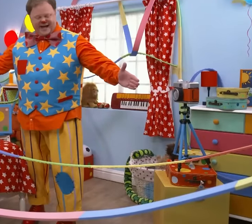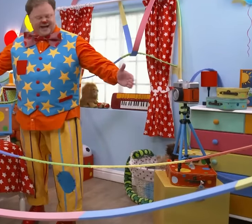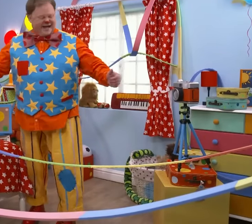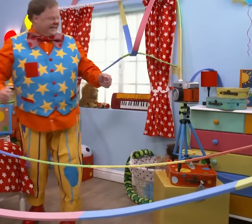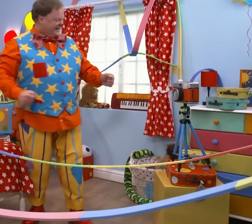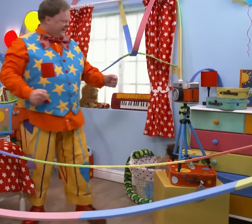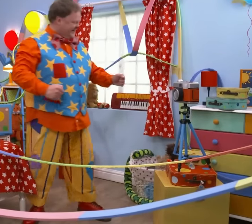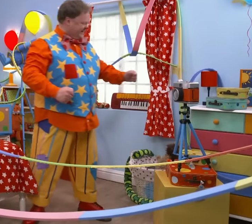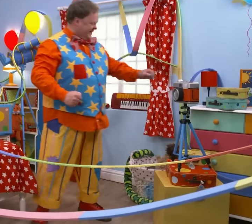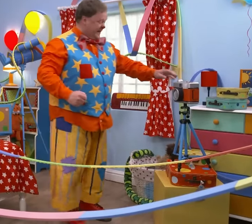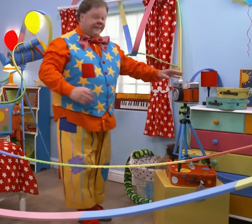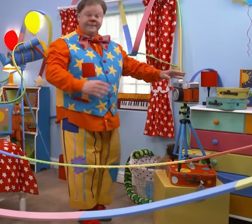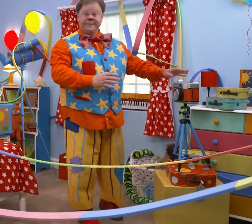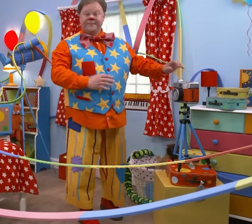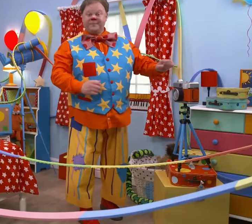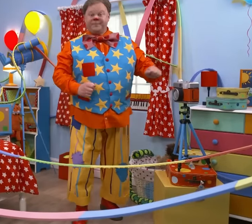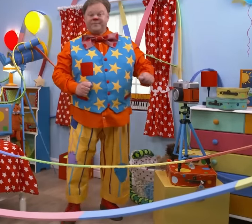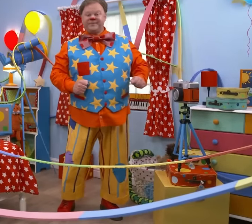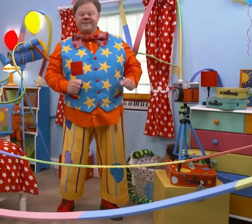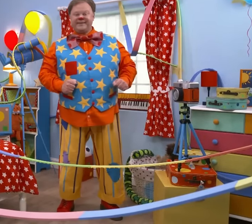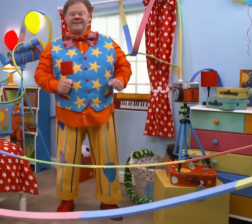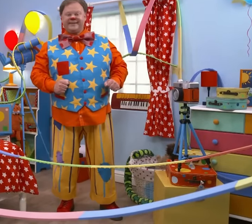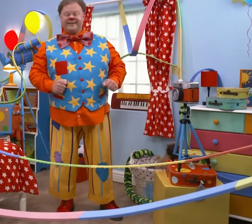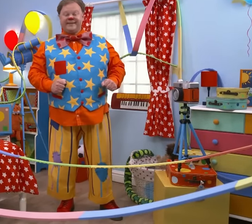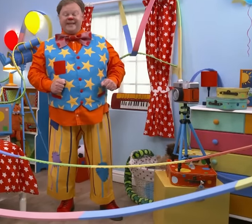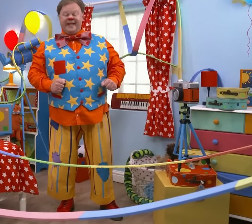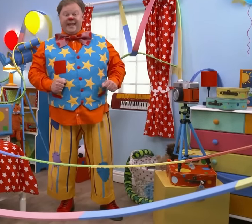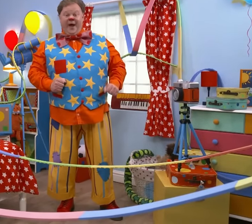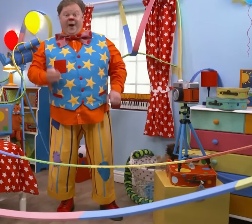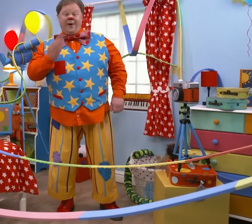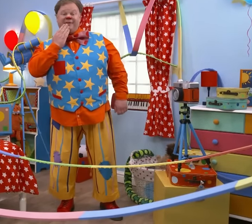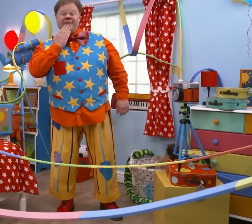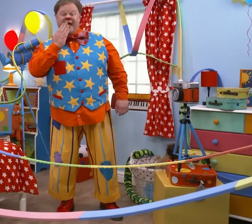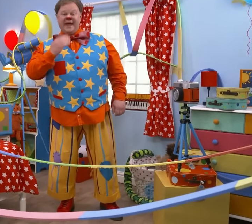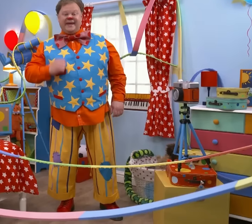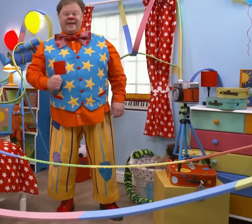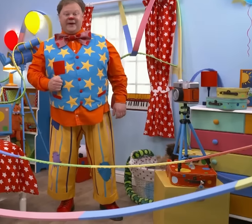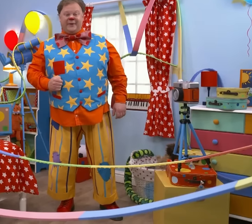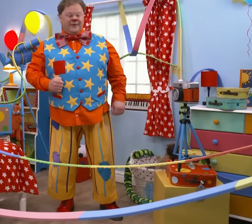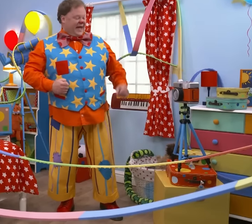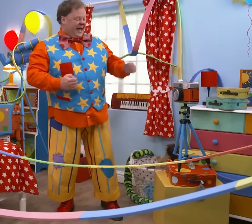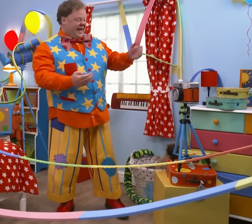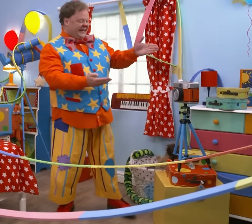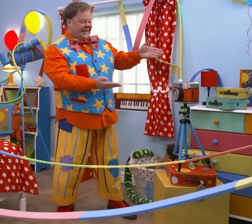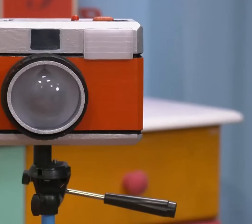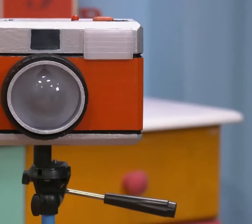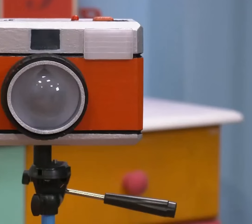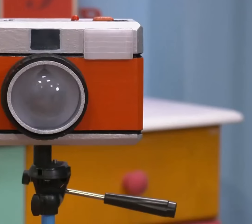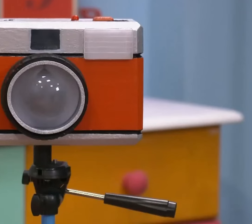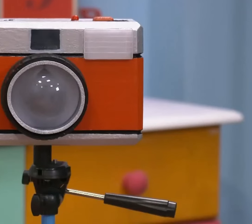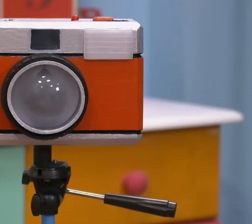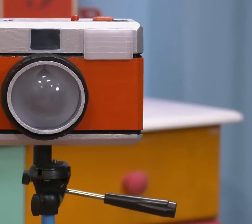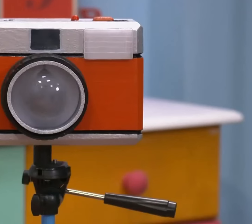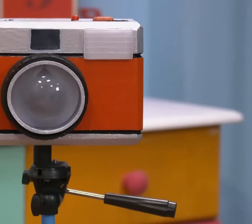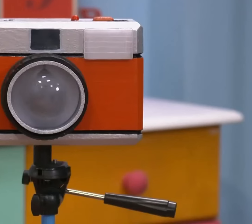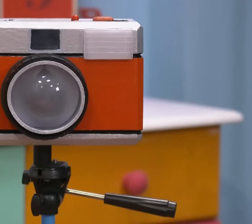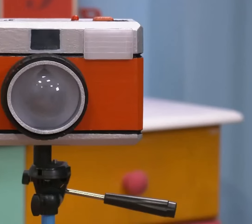Wow, Mr. Tumble, your roller coaster looks amazing. Oh, thank you. And look, we have a